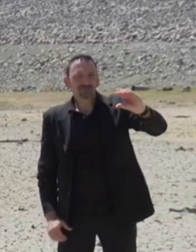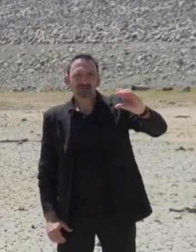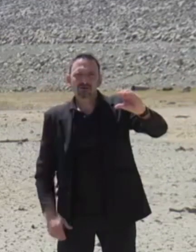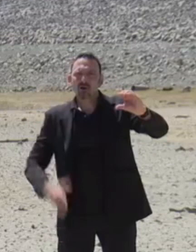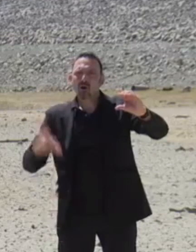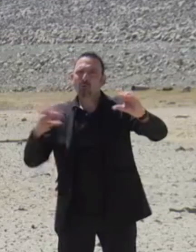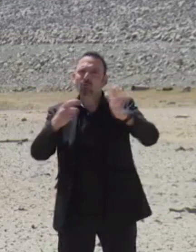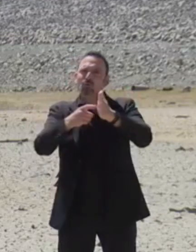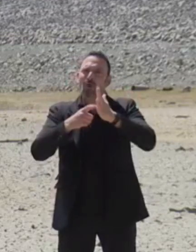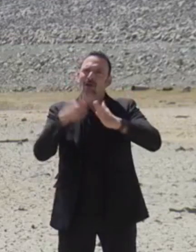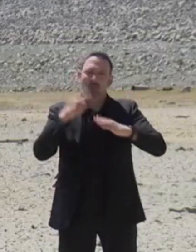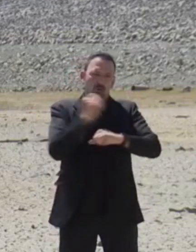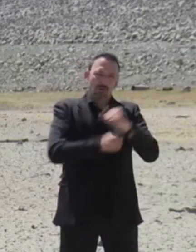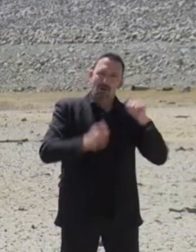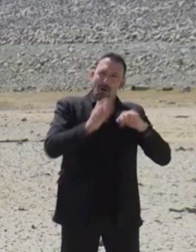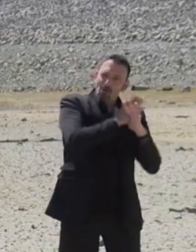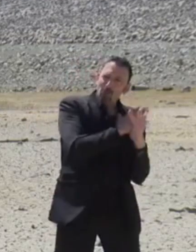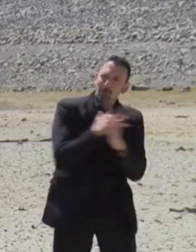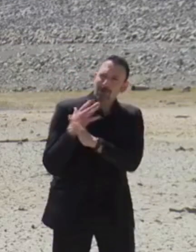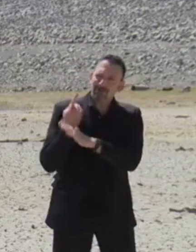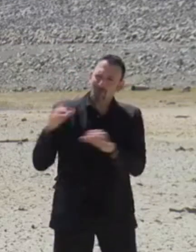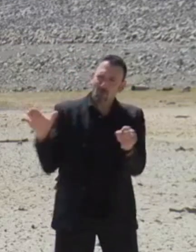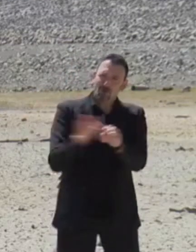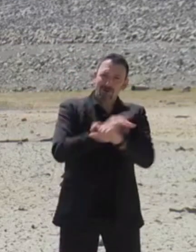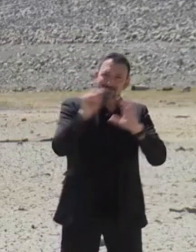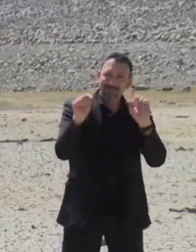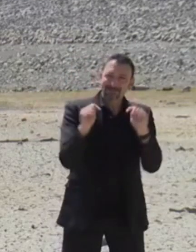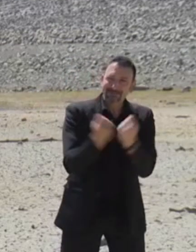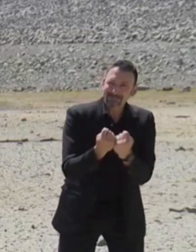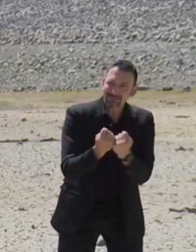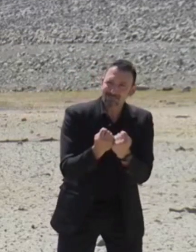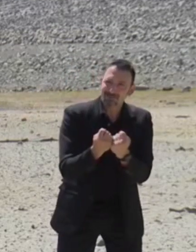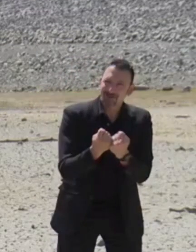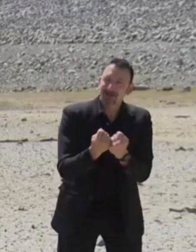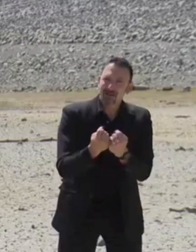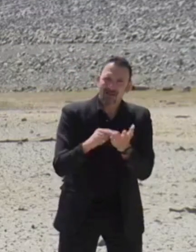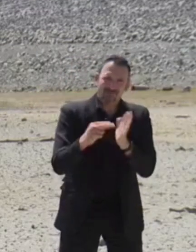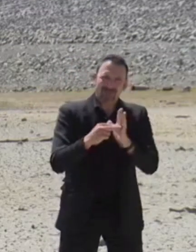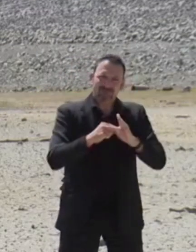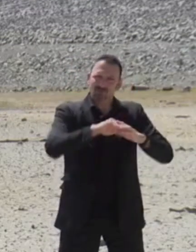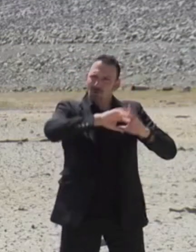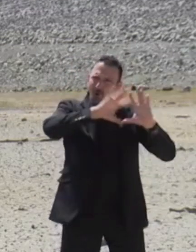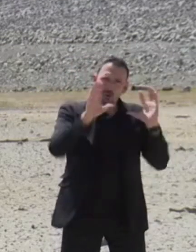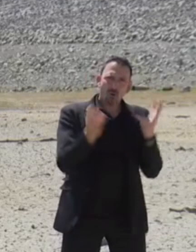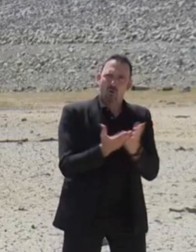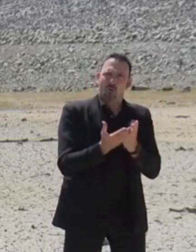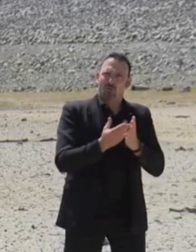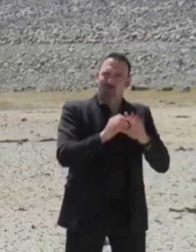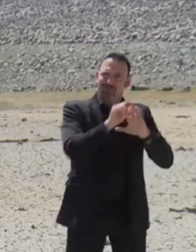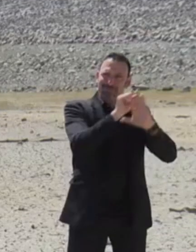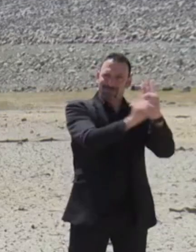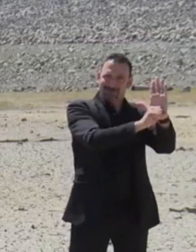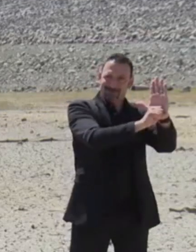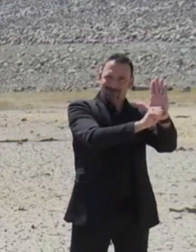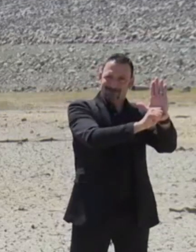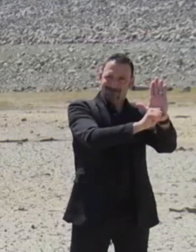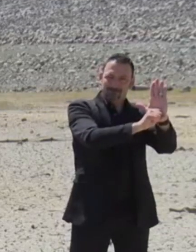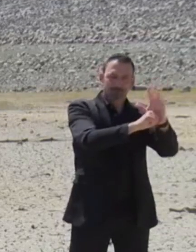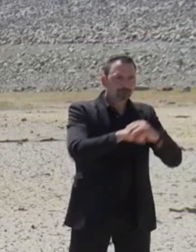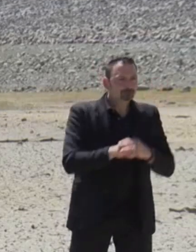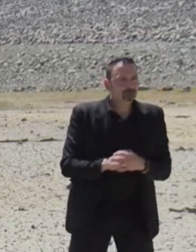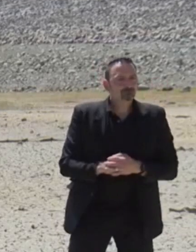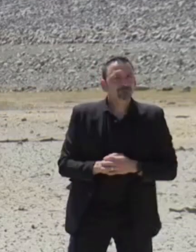preparation for the team that includes the entire state of California. I want to make sure people understand that distinction. As it relates